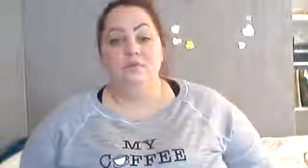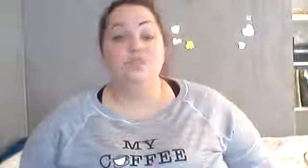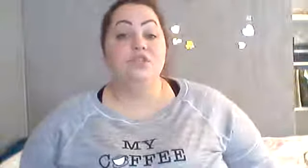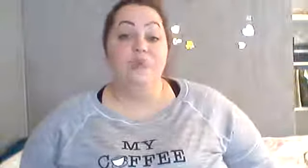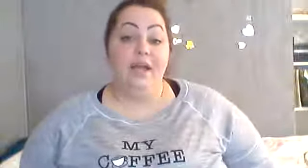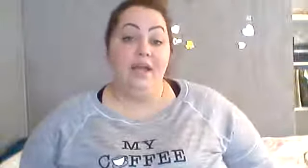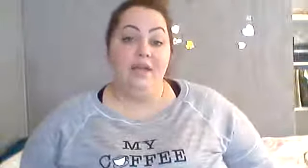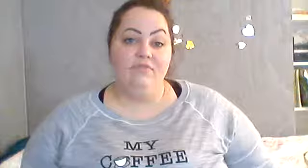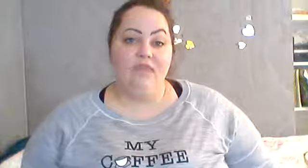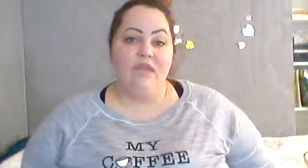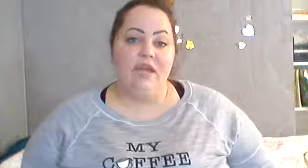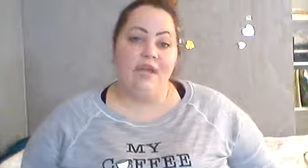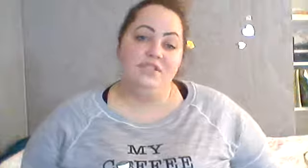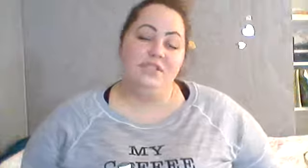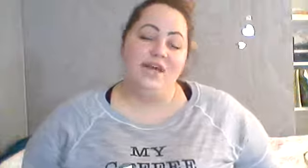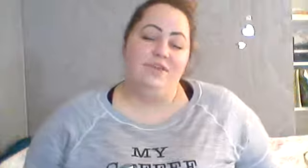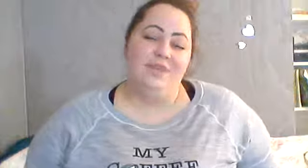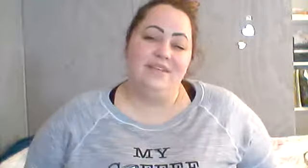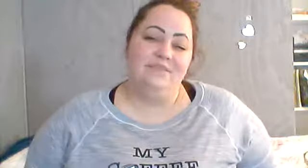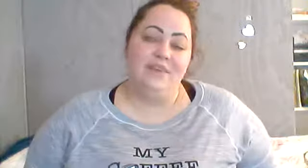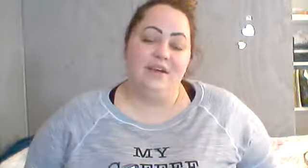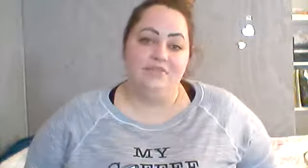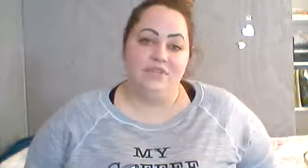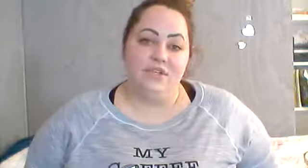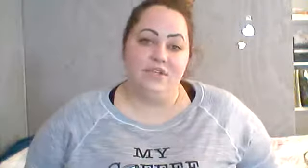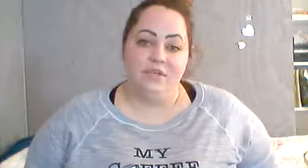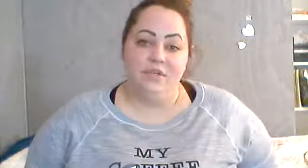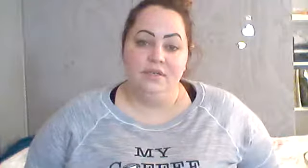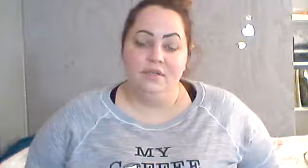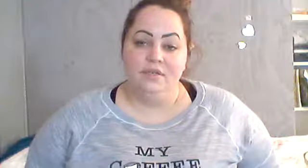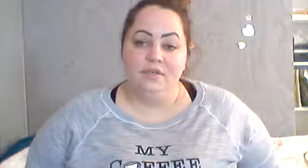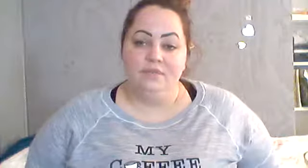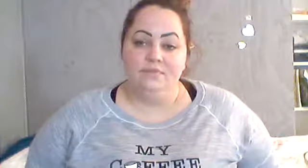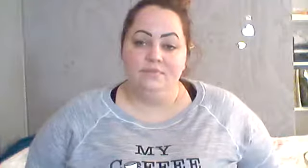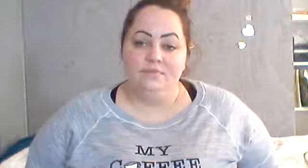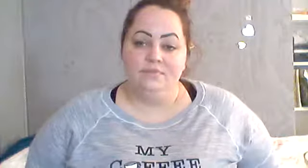which is great and convenient. I don't like to be out after dark.